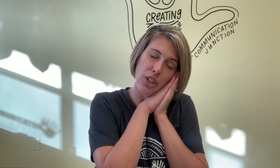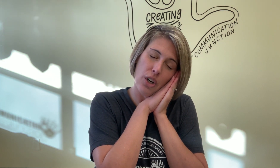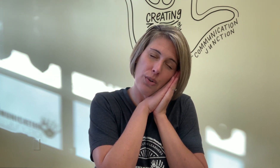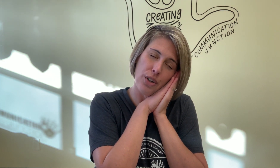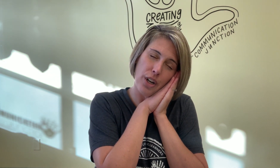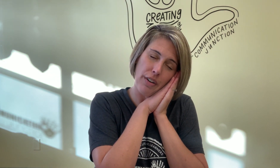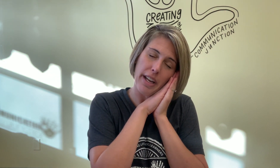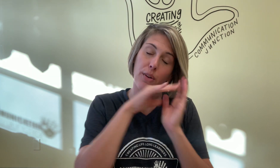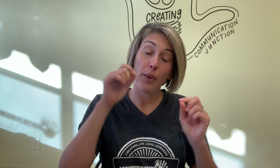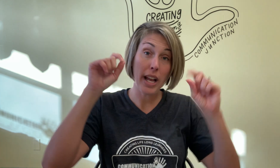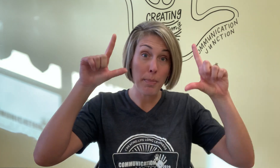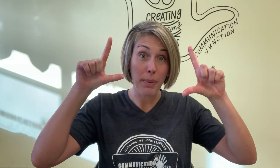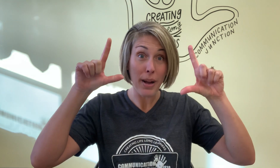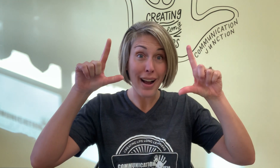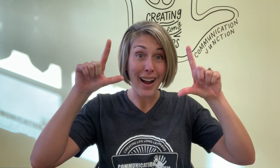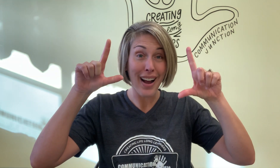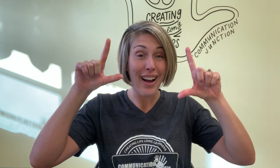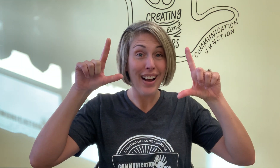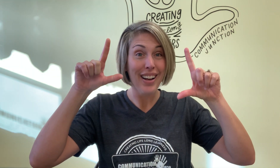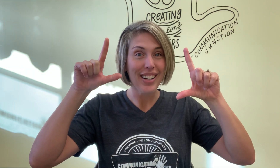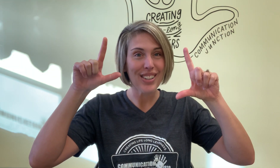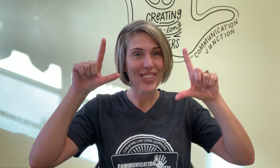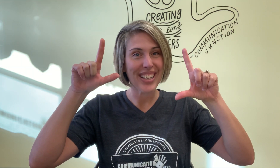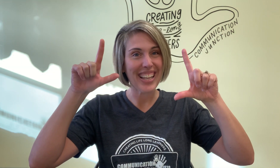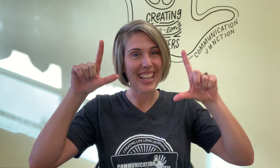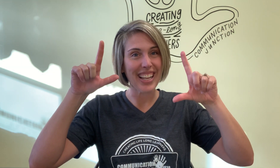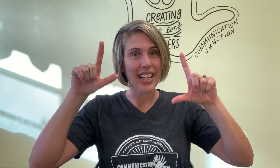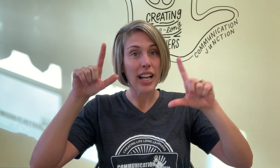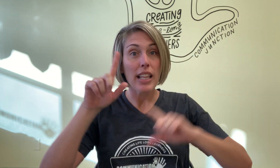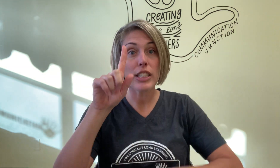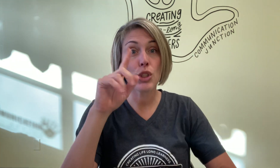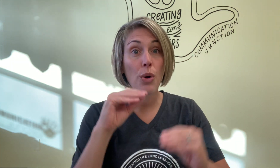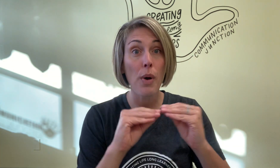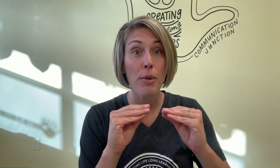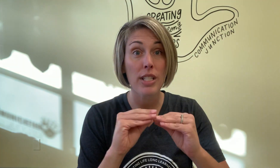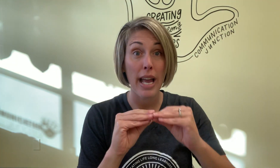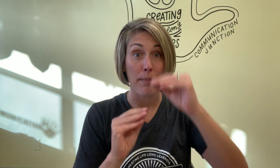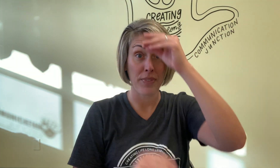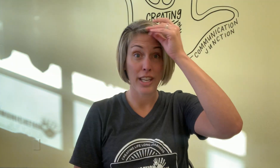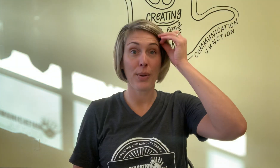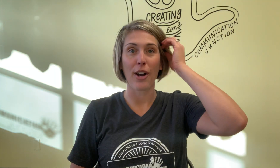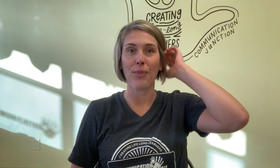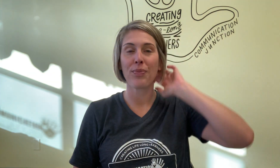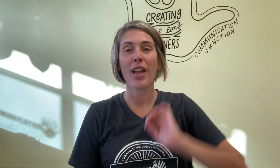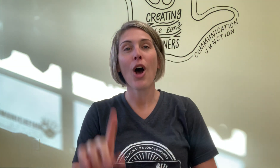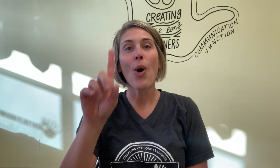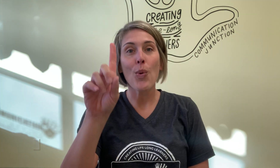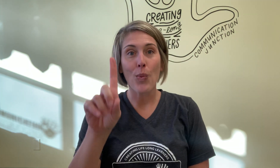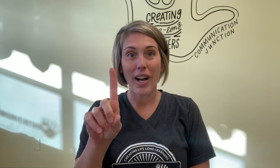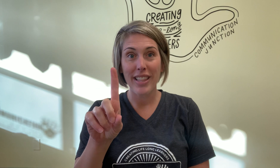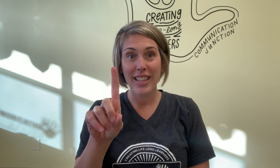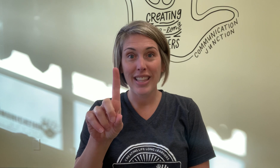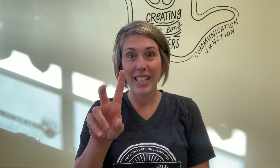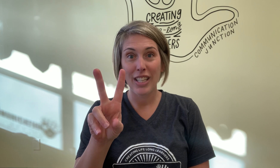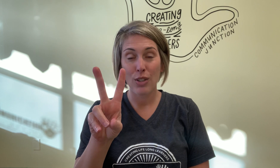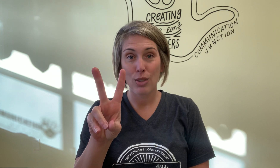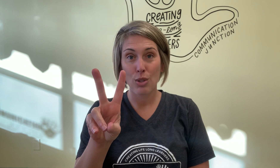No? All right, wake up. Good morning. Let's do it one more time. Here we go. 1 little,